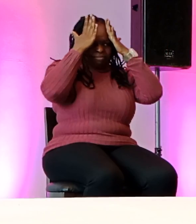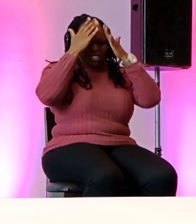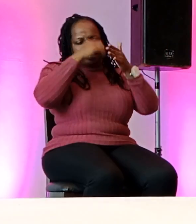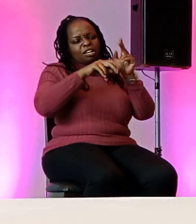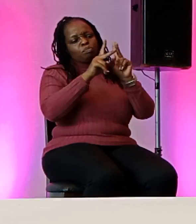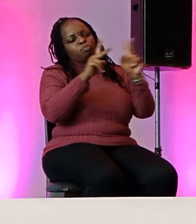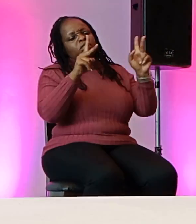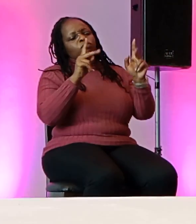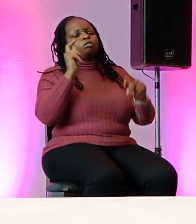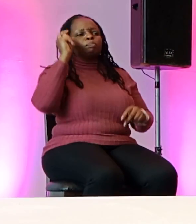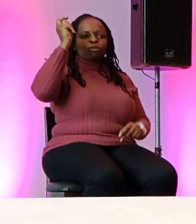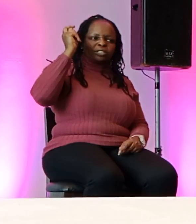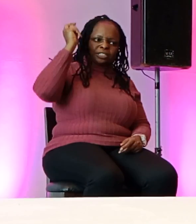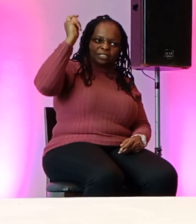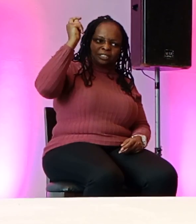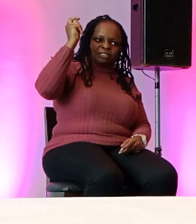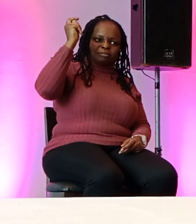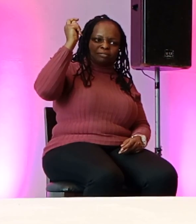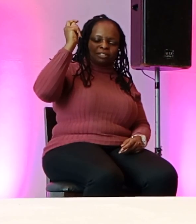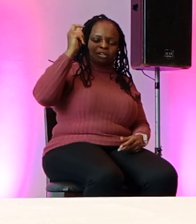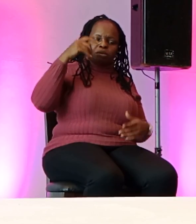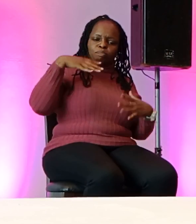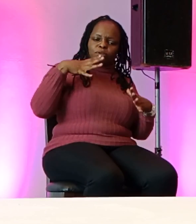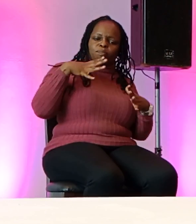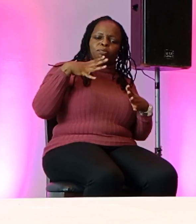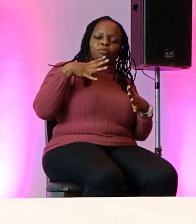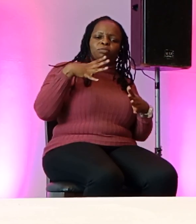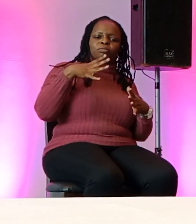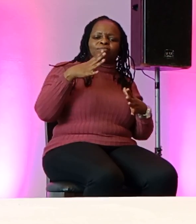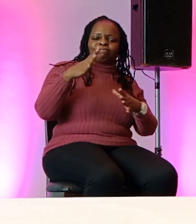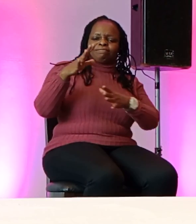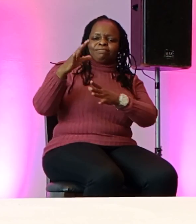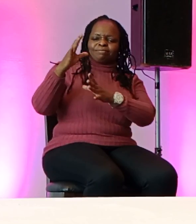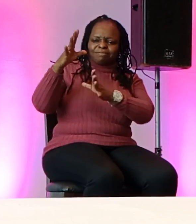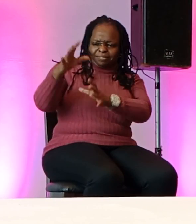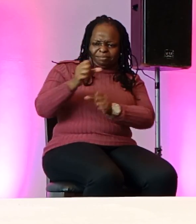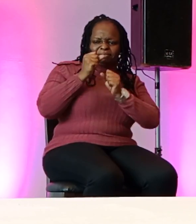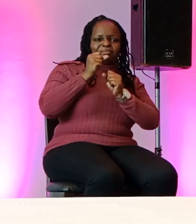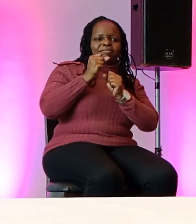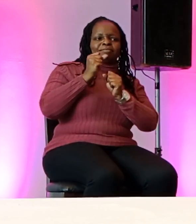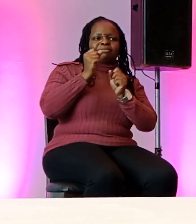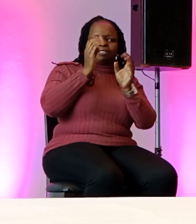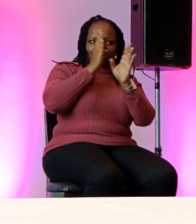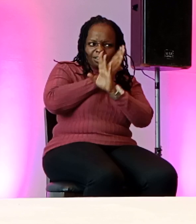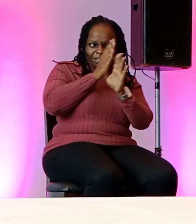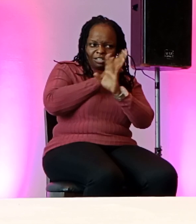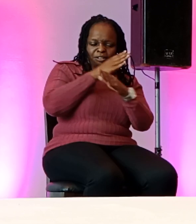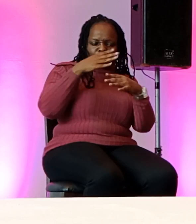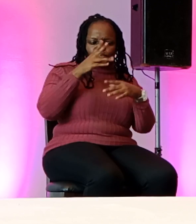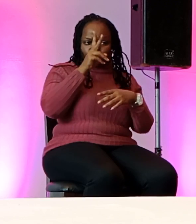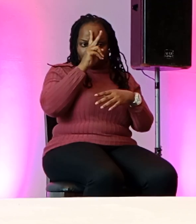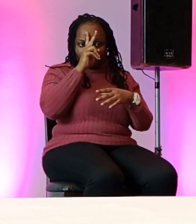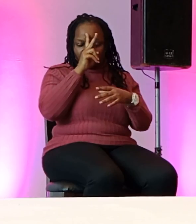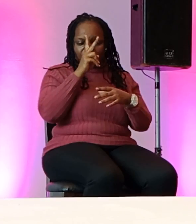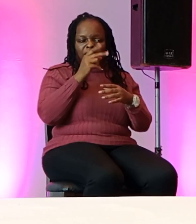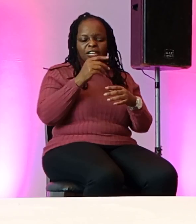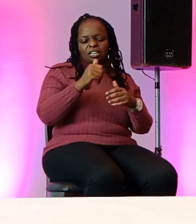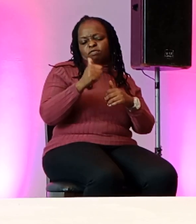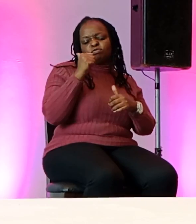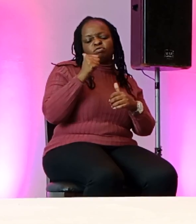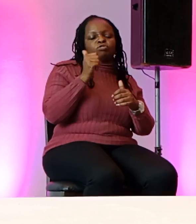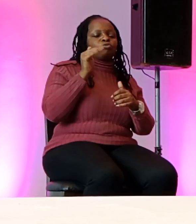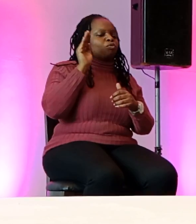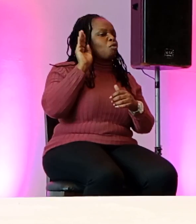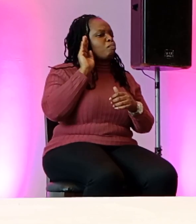protests, when you have people still being abducted today and the police refusing to obey court